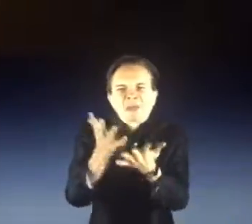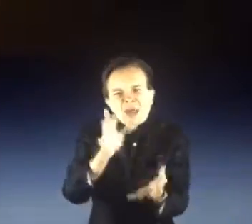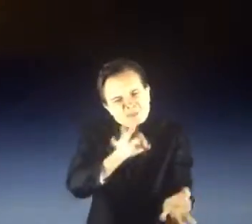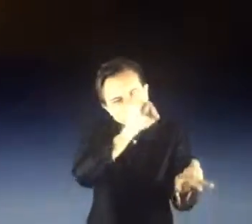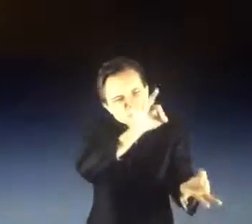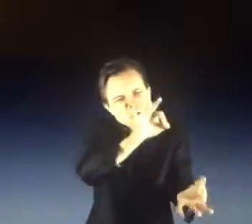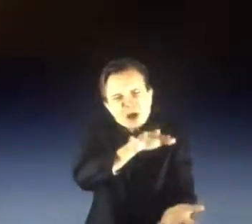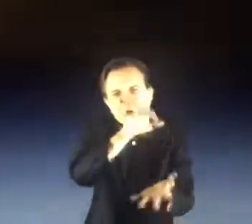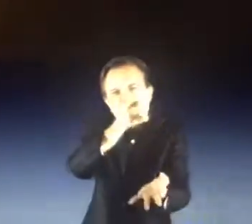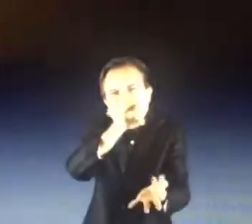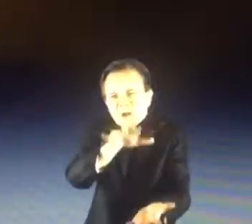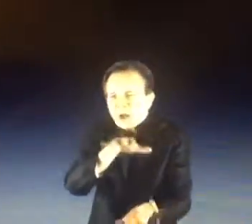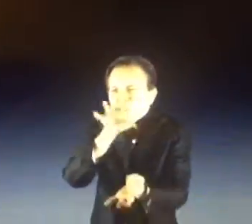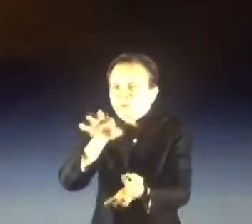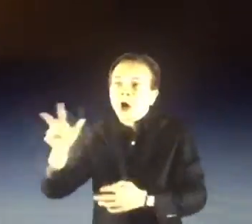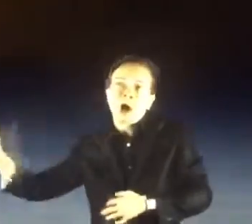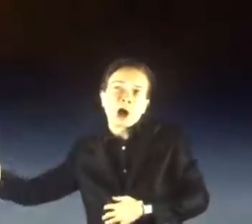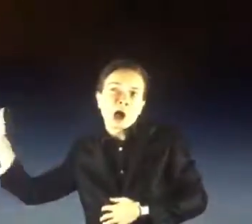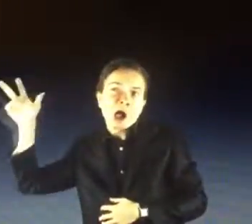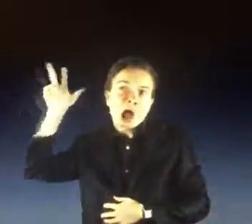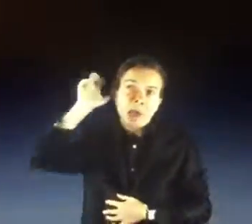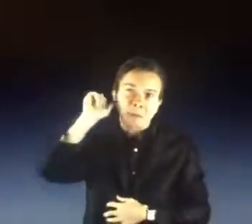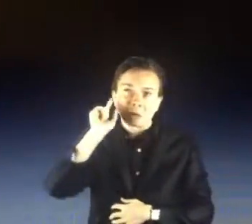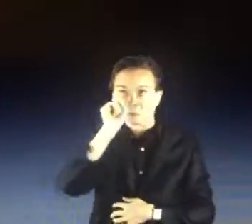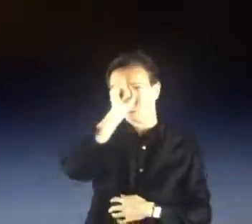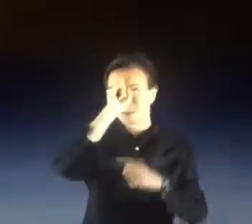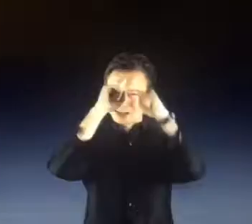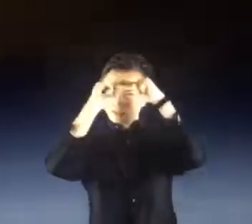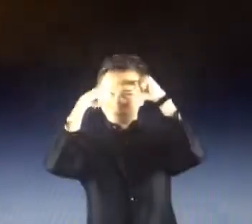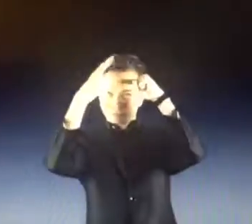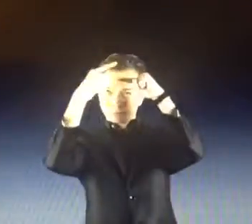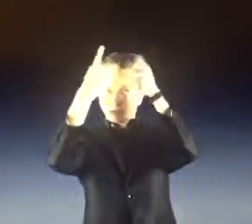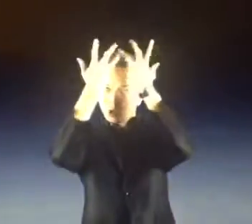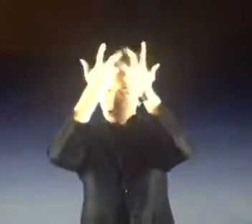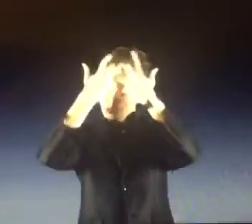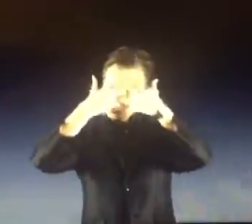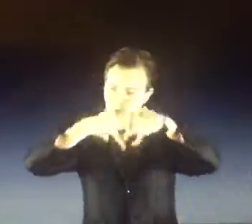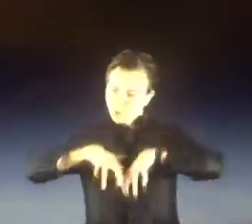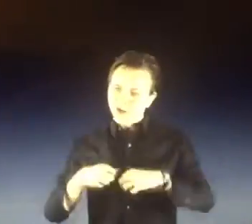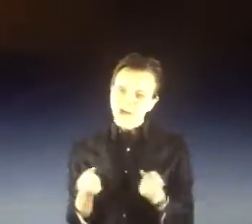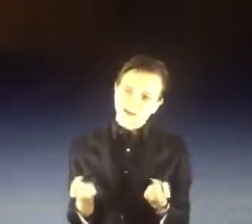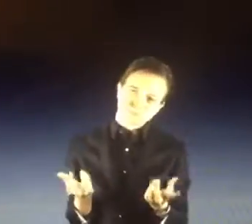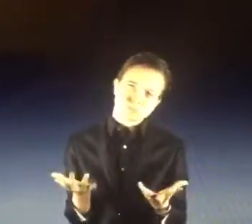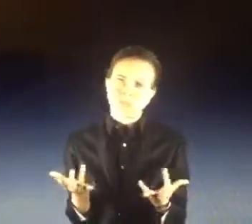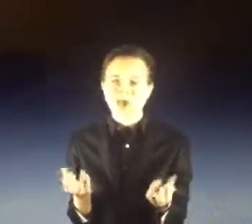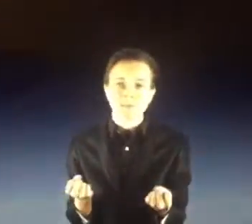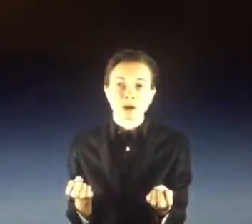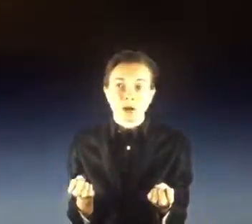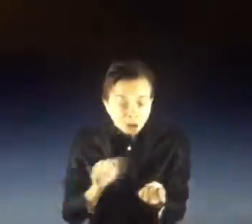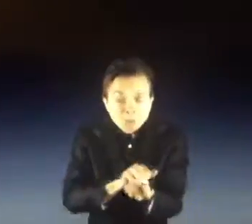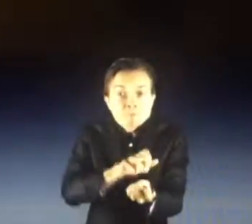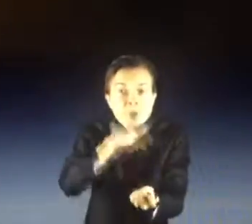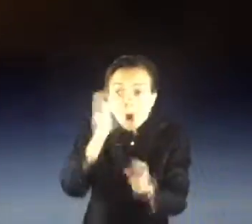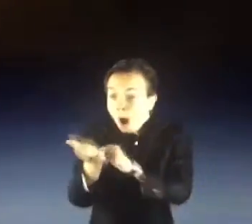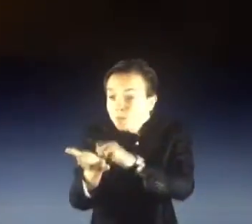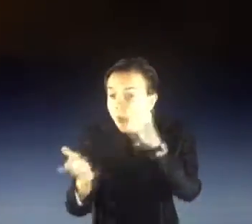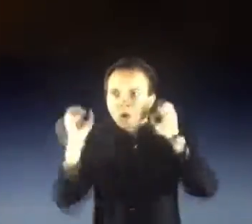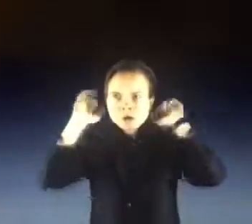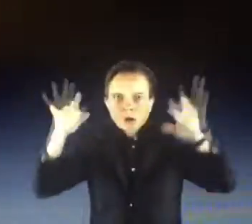is flowing off their hands beautifully, perfect, everything. They're listening to what the person's speaking, and the things